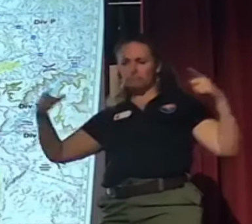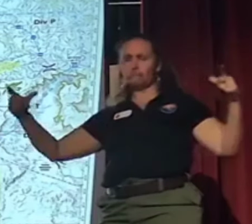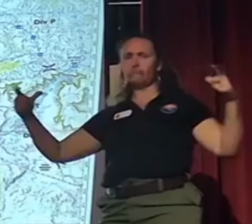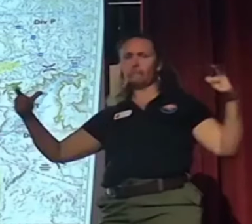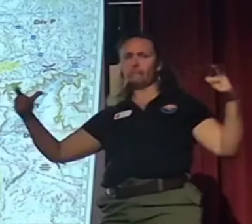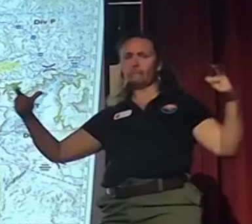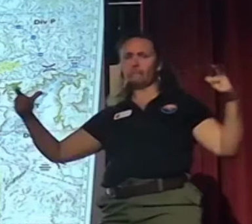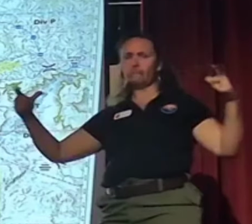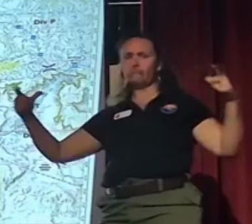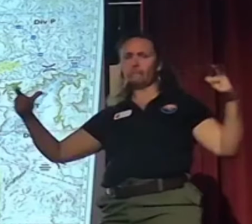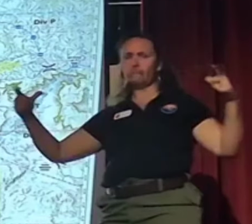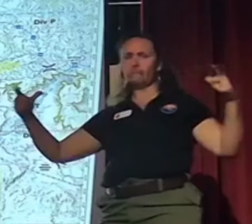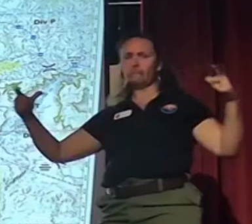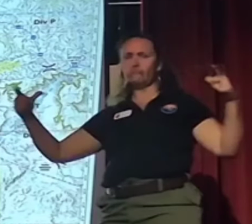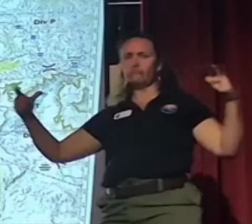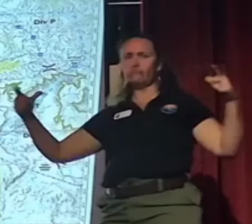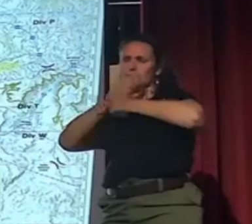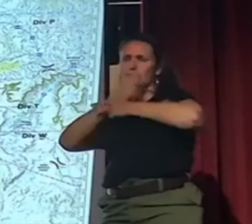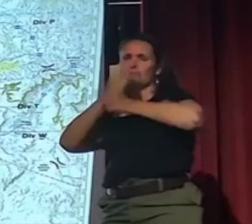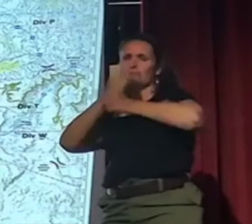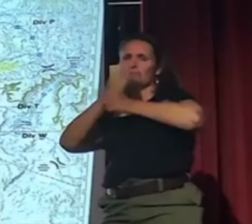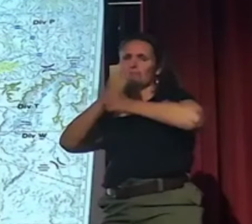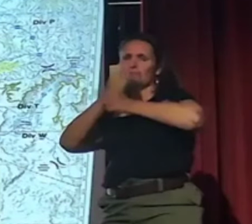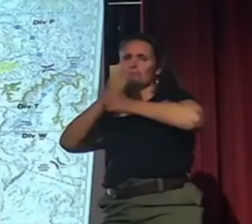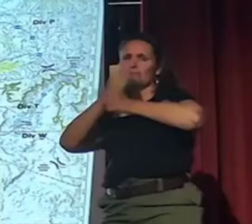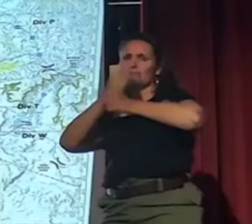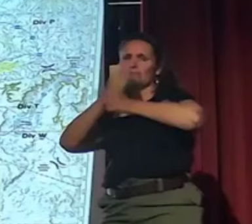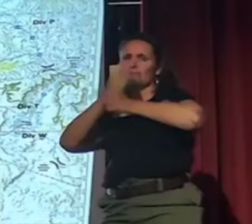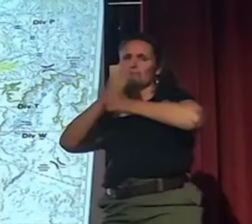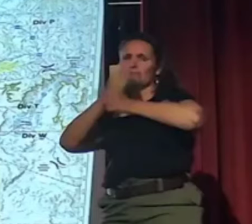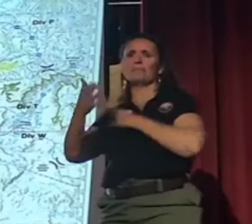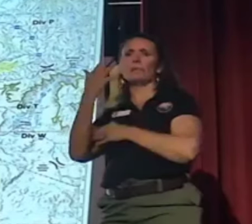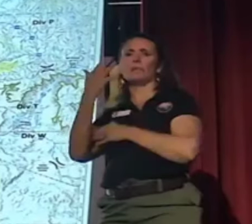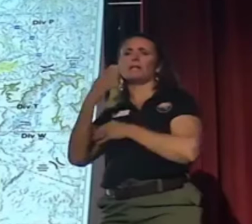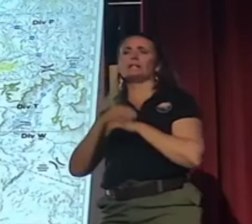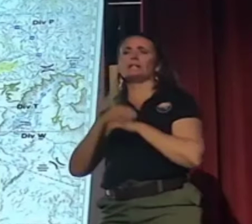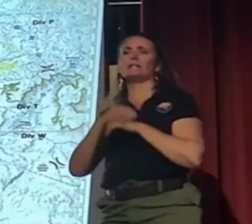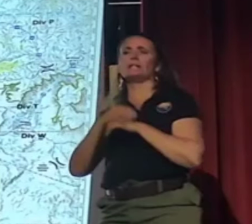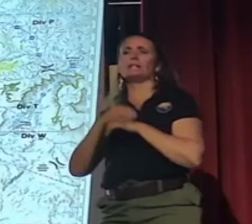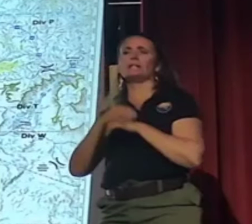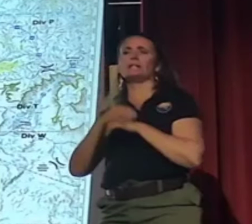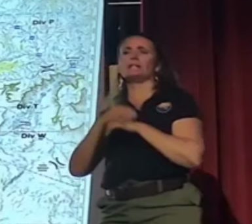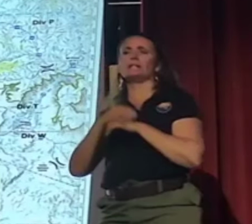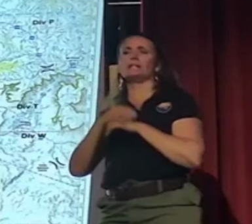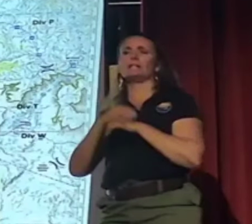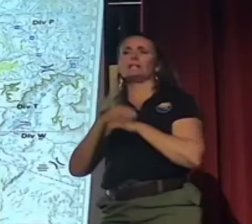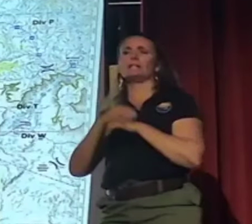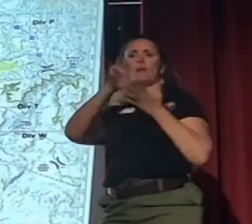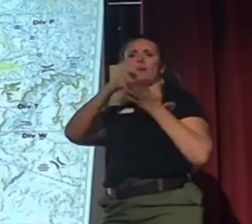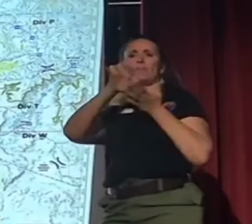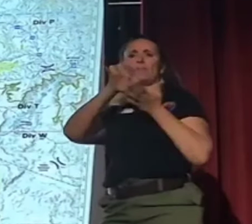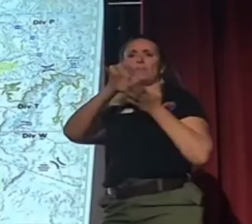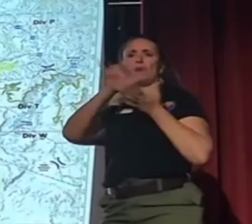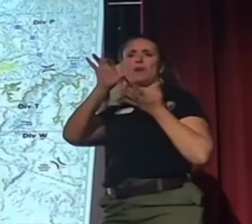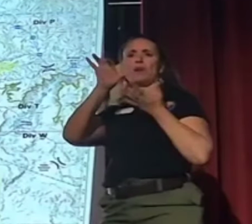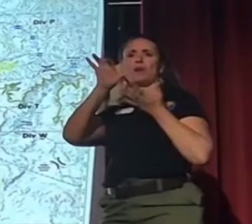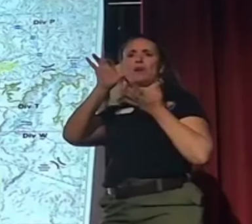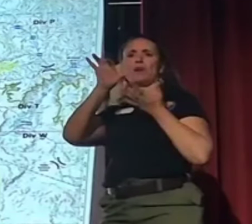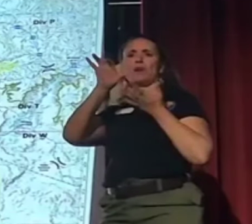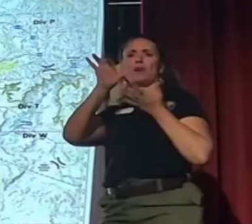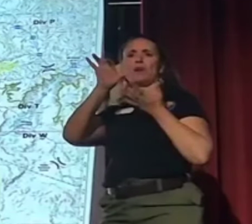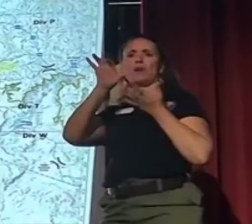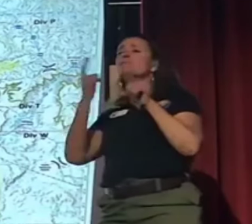corrected, up-to-date information in the morning daily. So as we are going through our cycle of managing